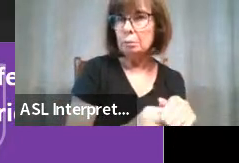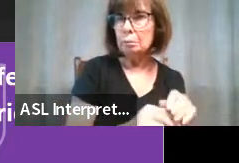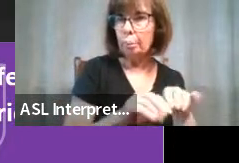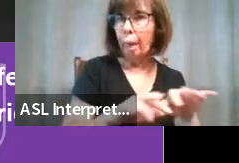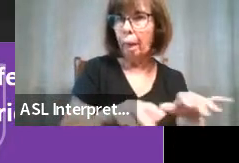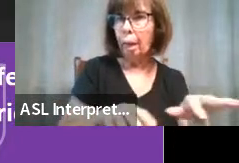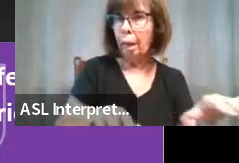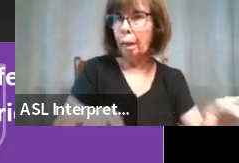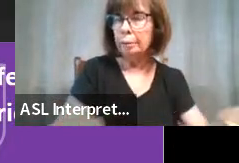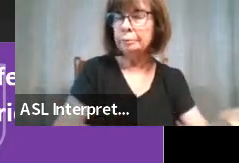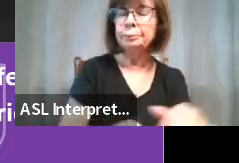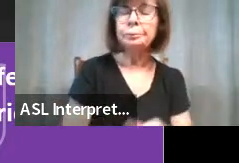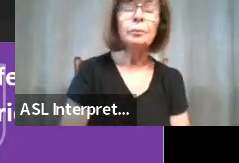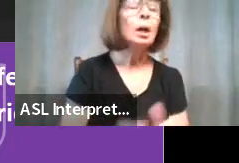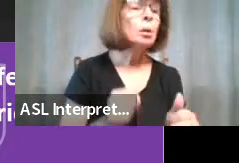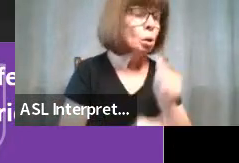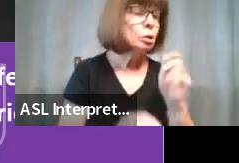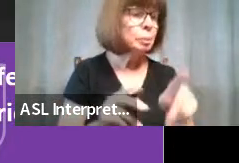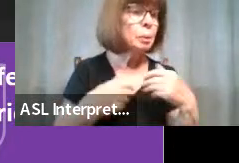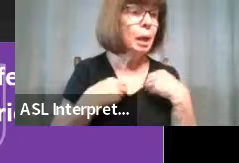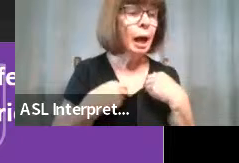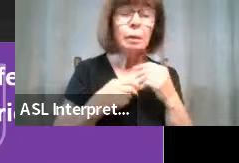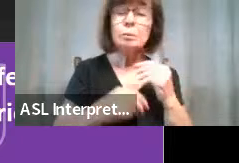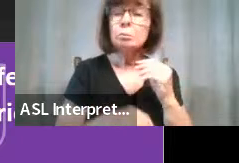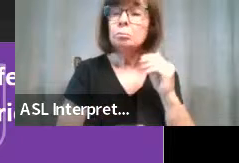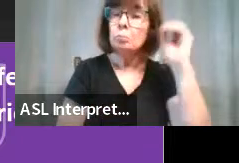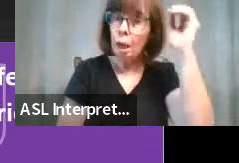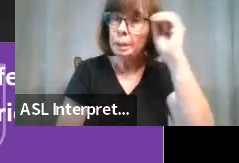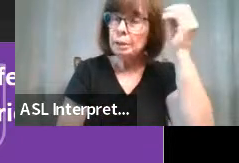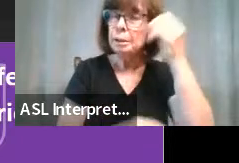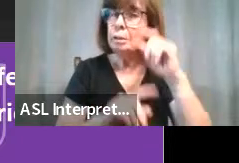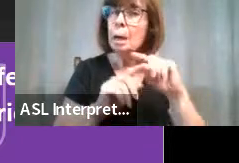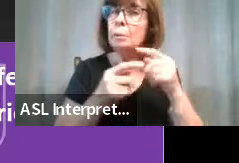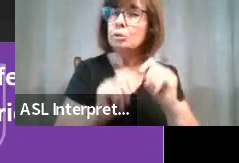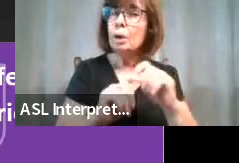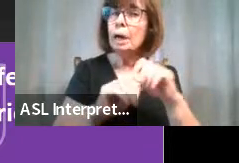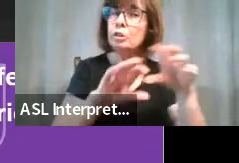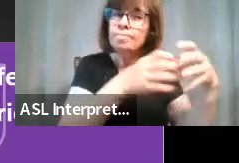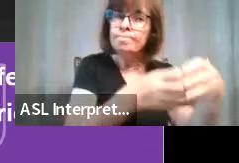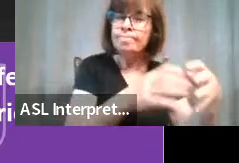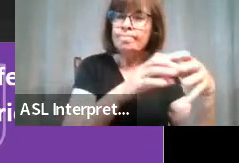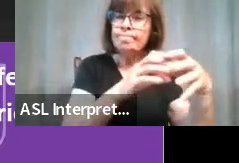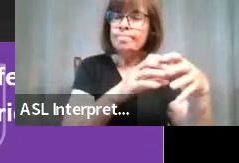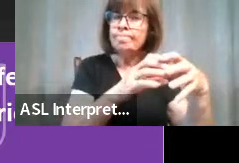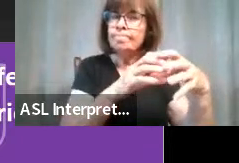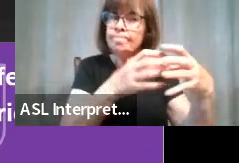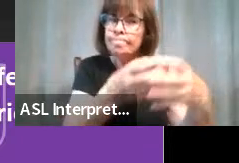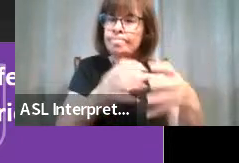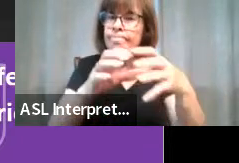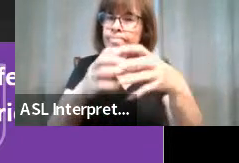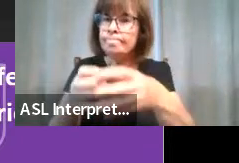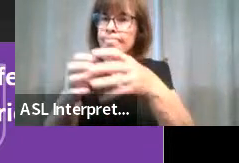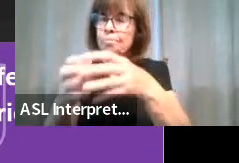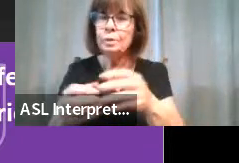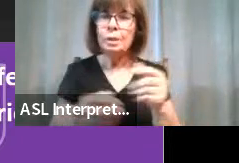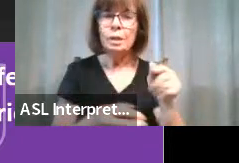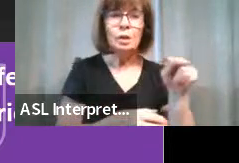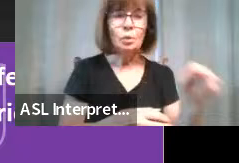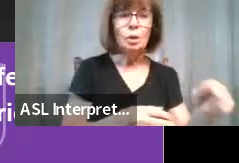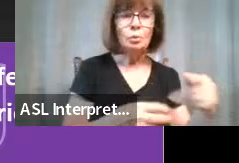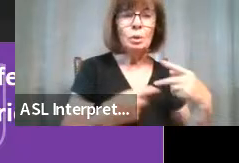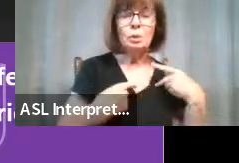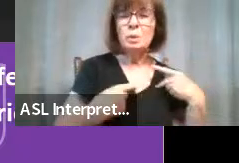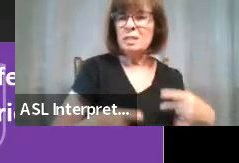different opinion, but we try to categorize it in different portions to see, and one of them has been physical